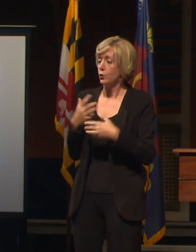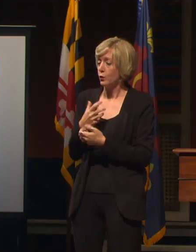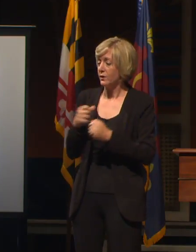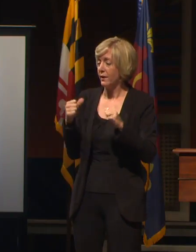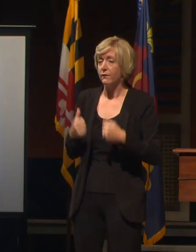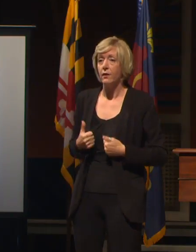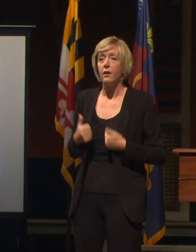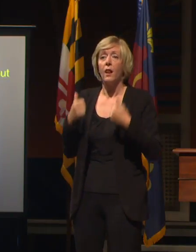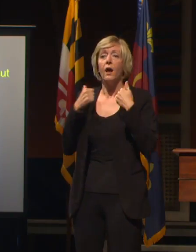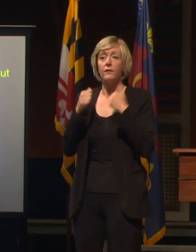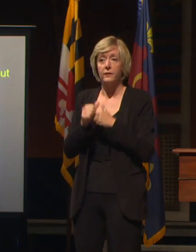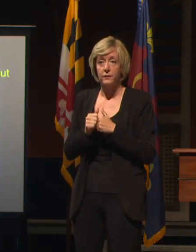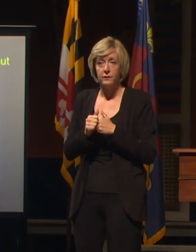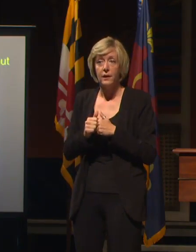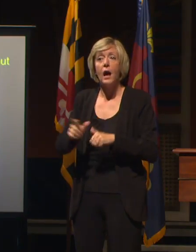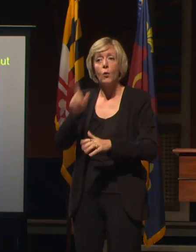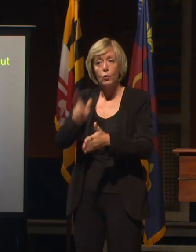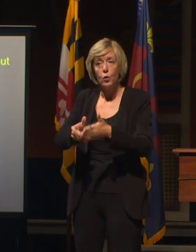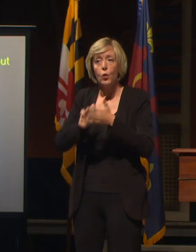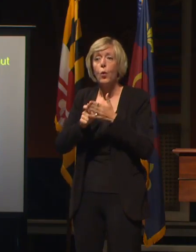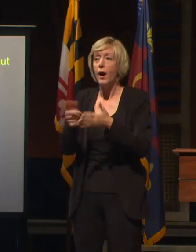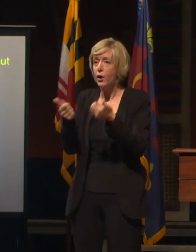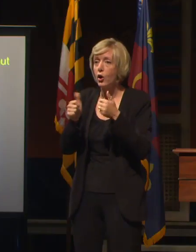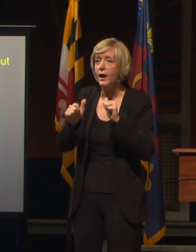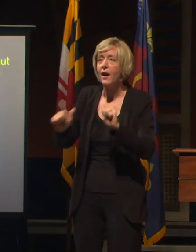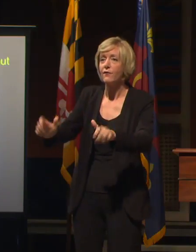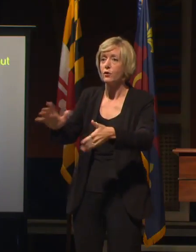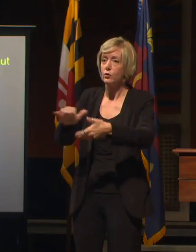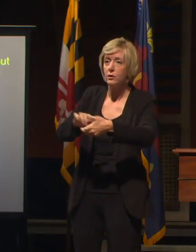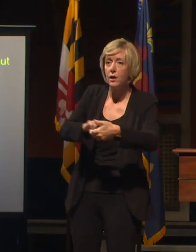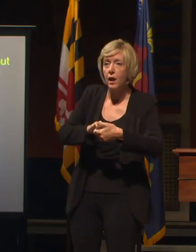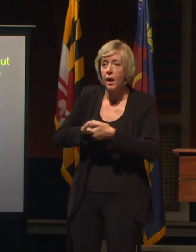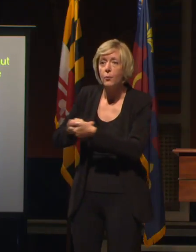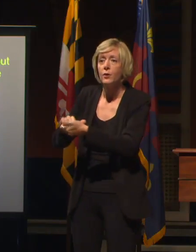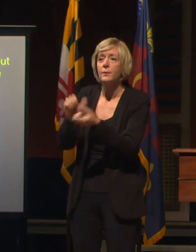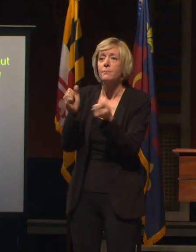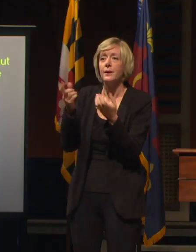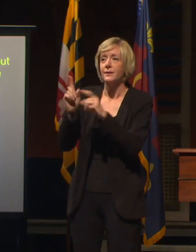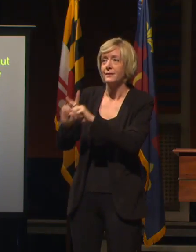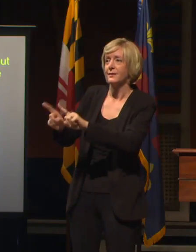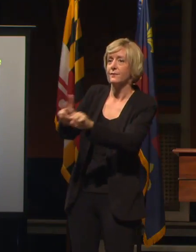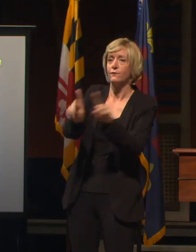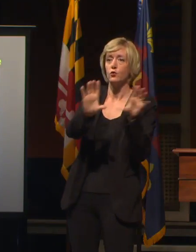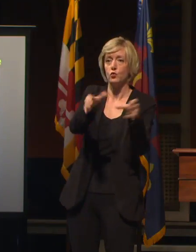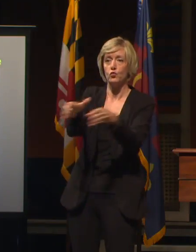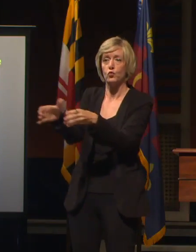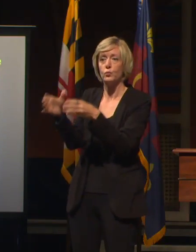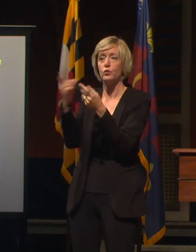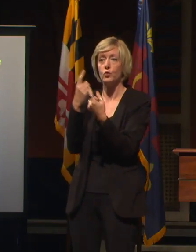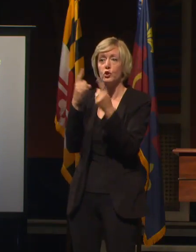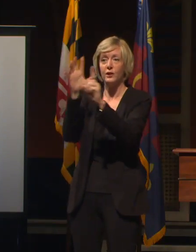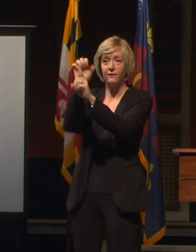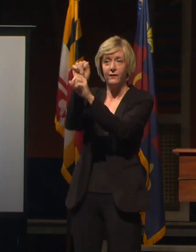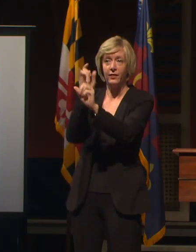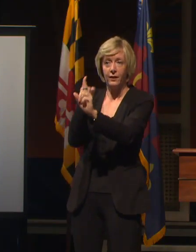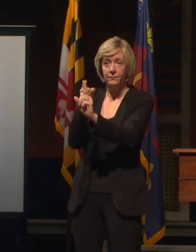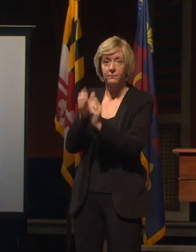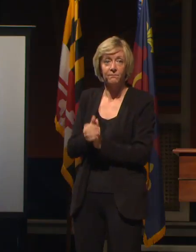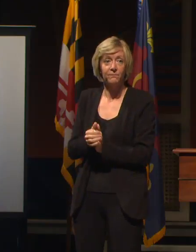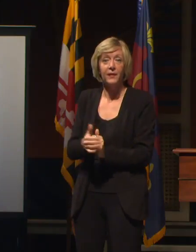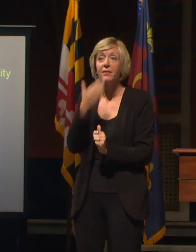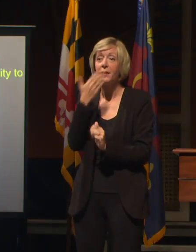lives, and it will take a collaborative, holistic approach to achieve that. I want to thank you again for the opportunity to be